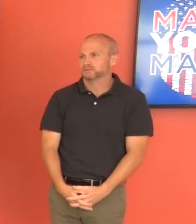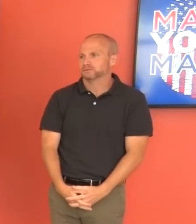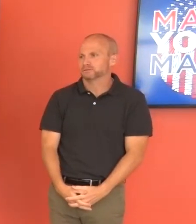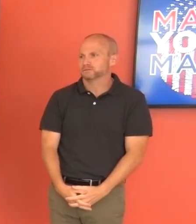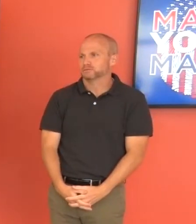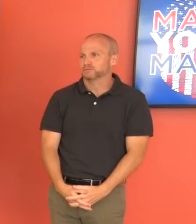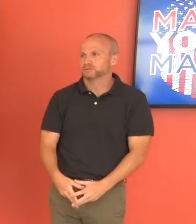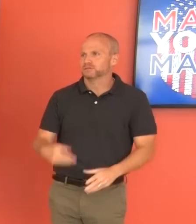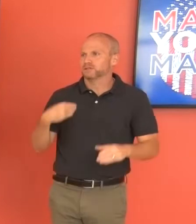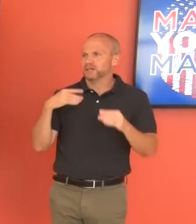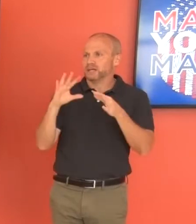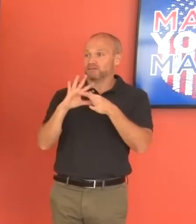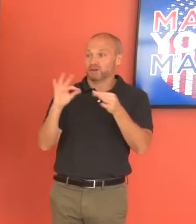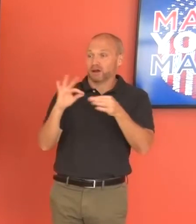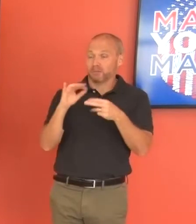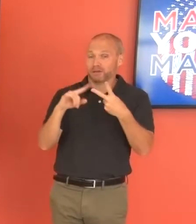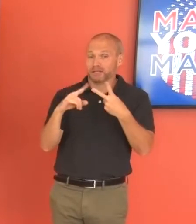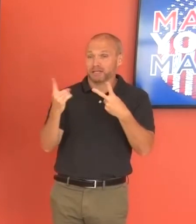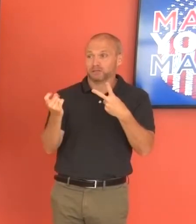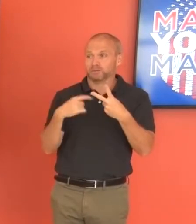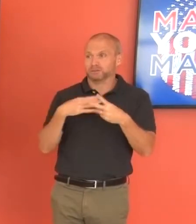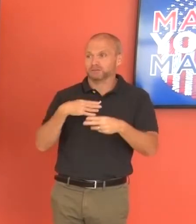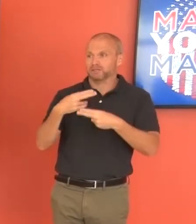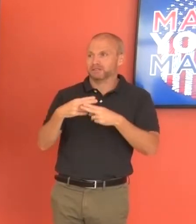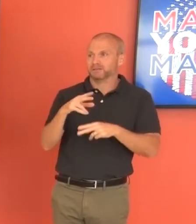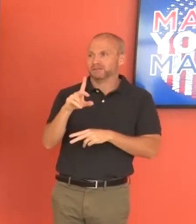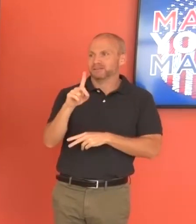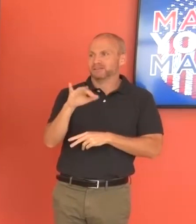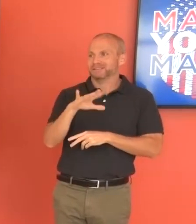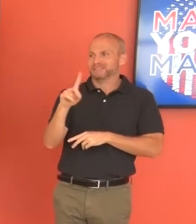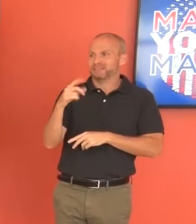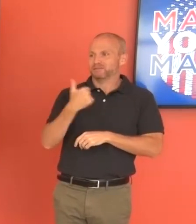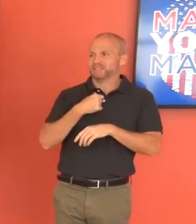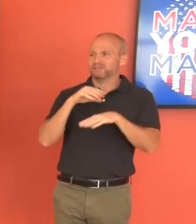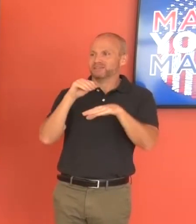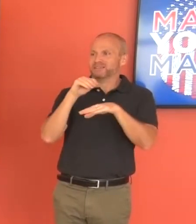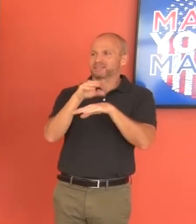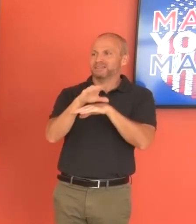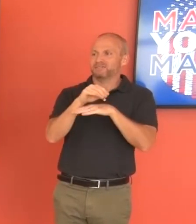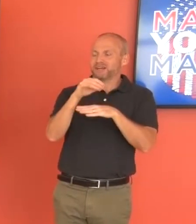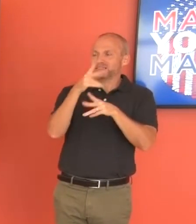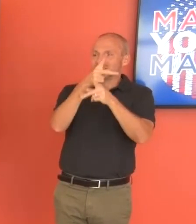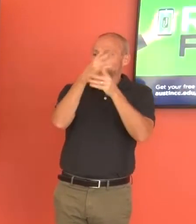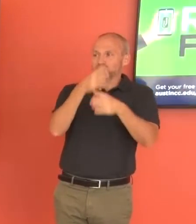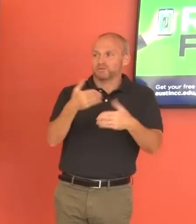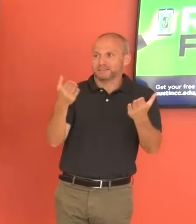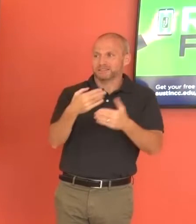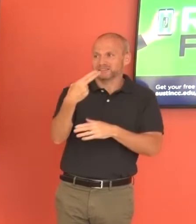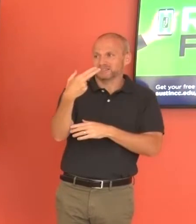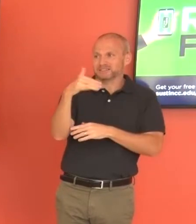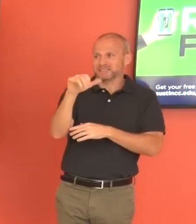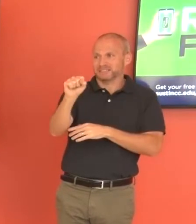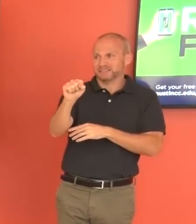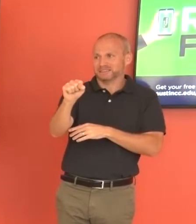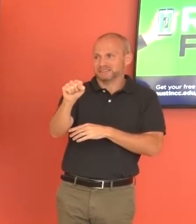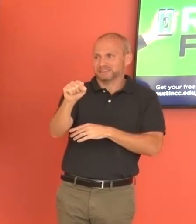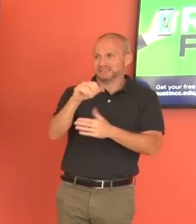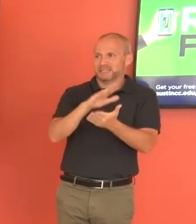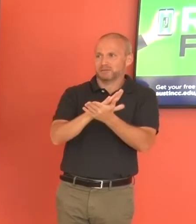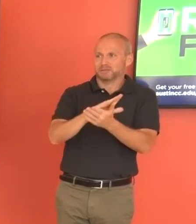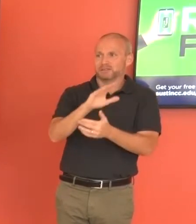I have a comment and a question. My name is David Duron. I'm the advising supervisor here at the Hays campus.